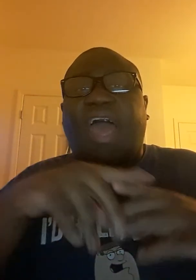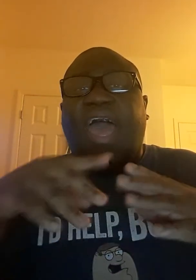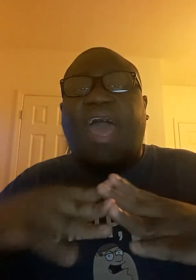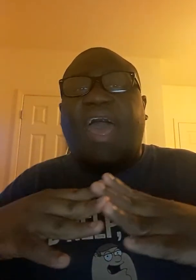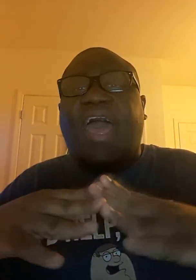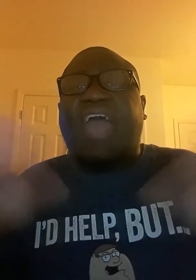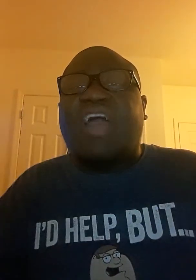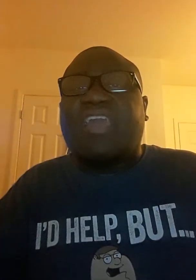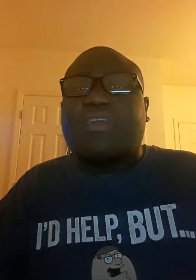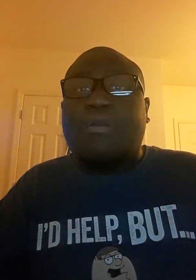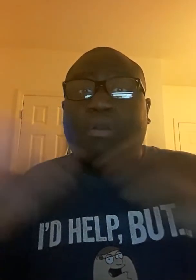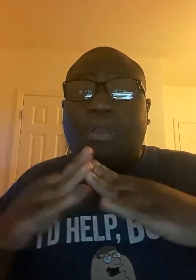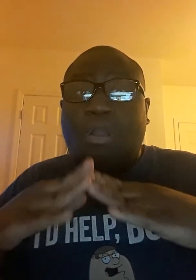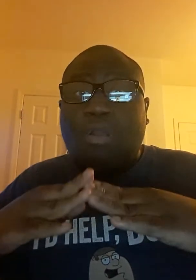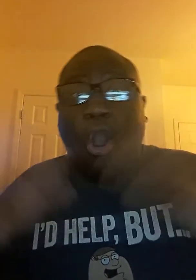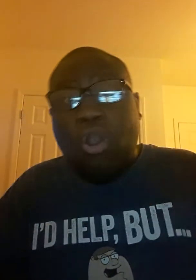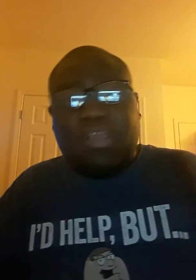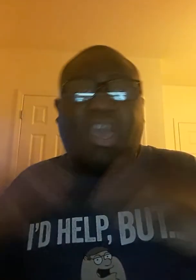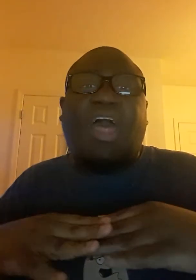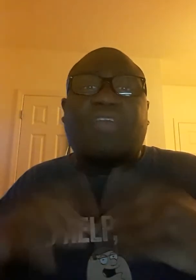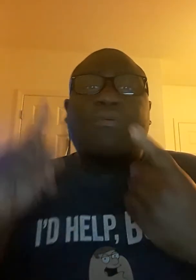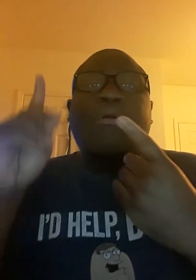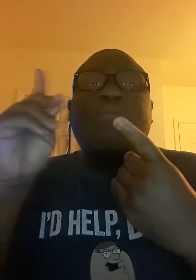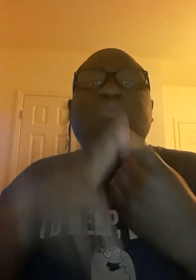because I like all kinds.